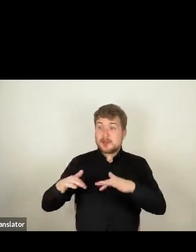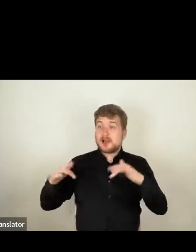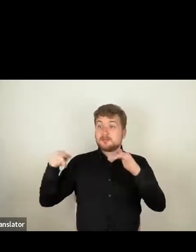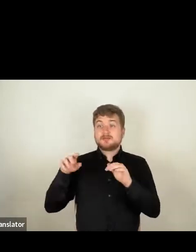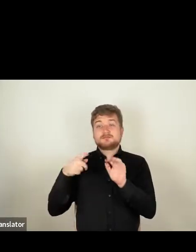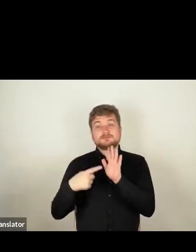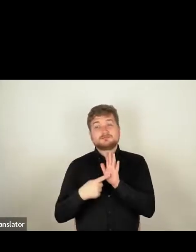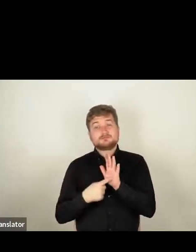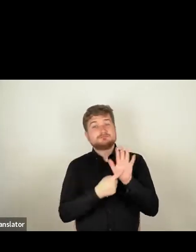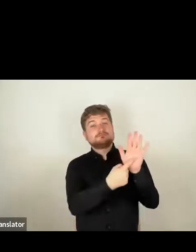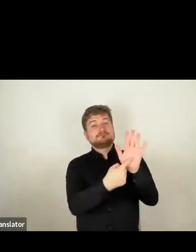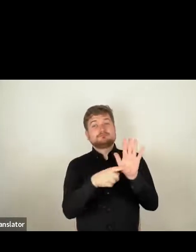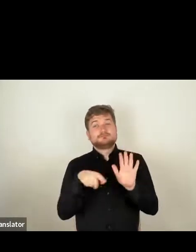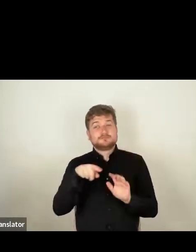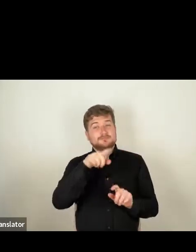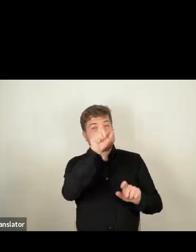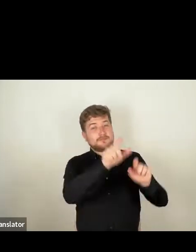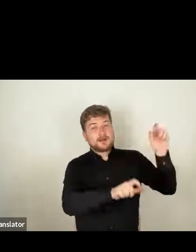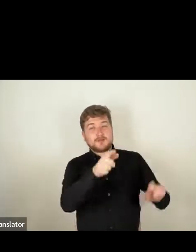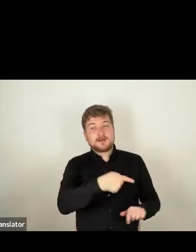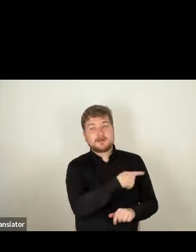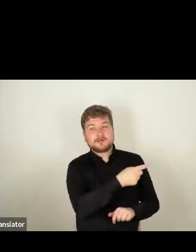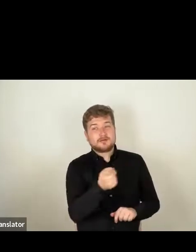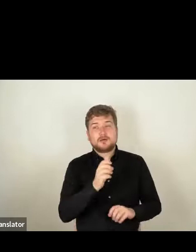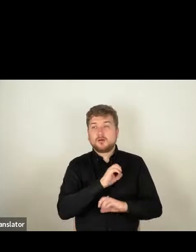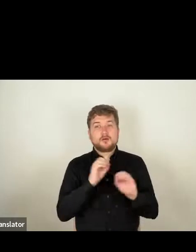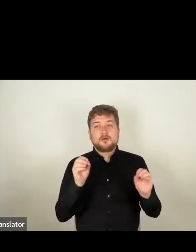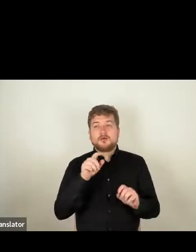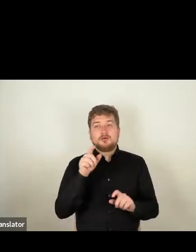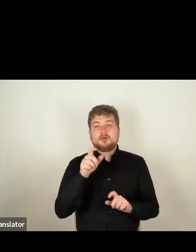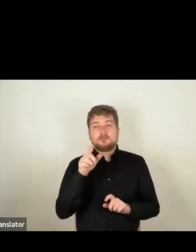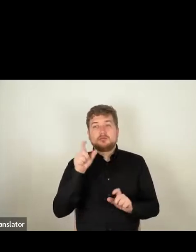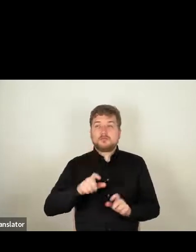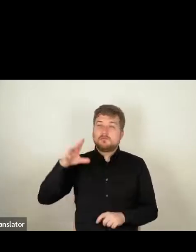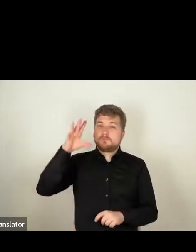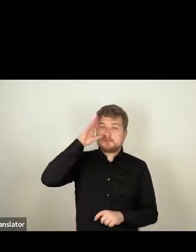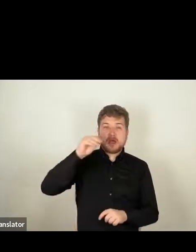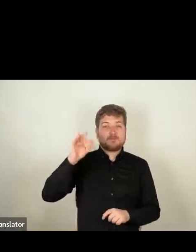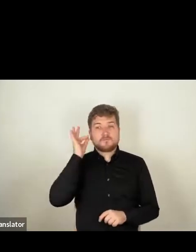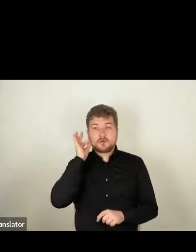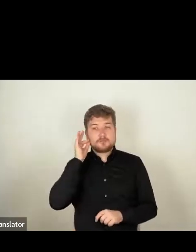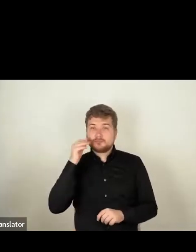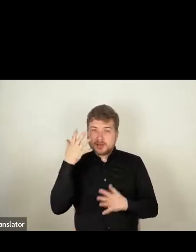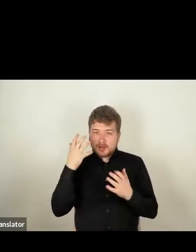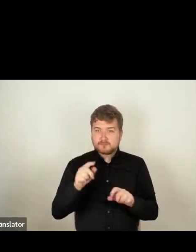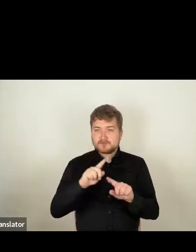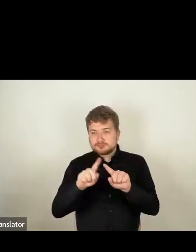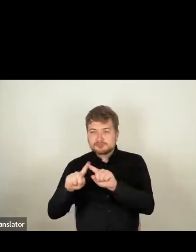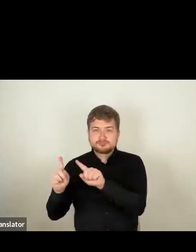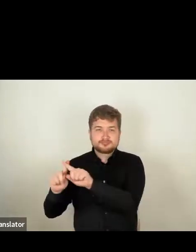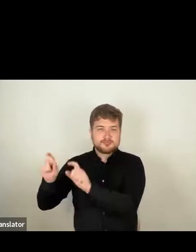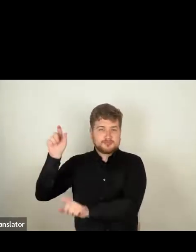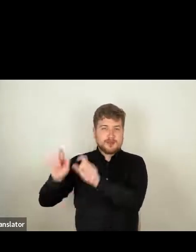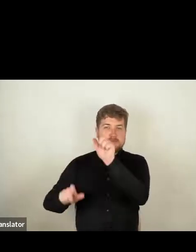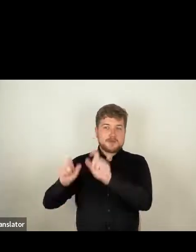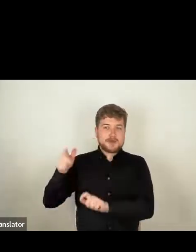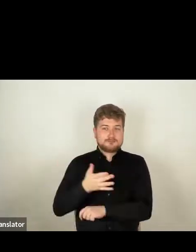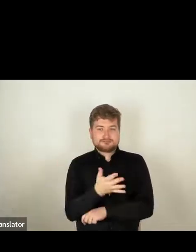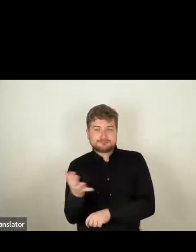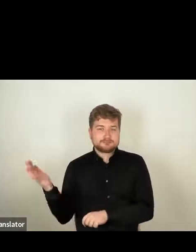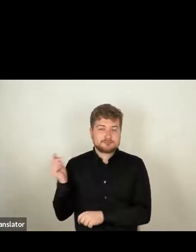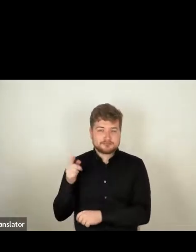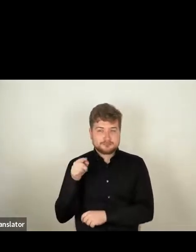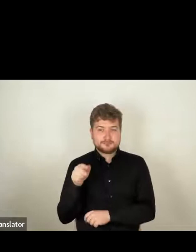only need to talk about binary or non-binary. We need to talk about the intersectionality of representation of gender in parliament,